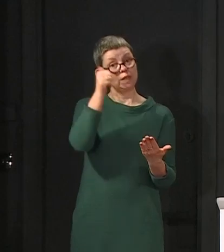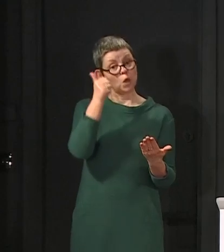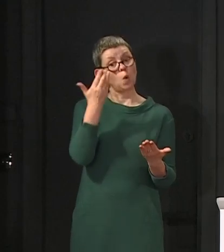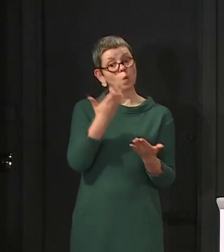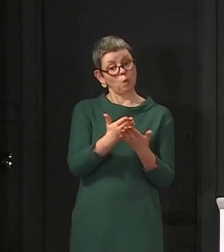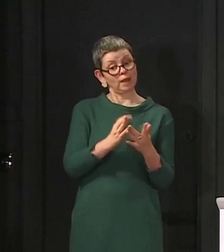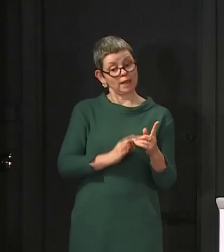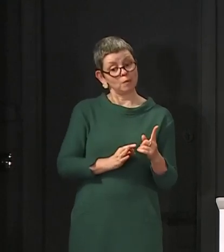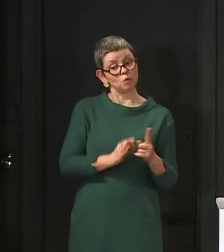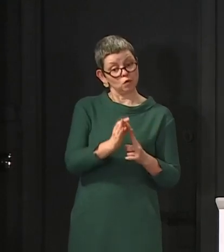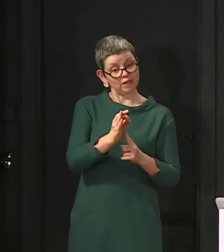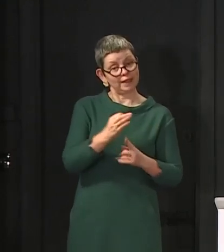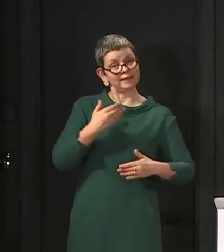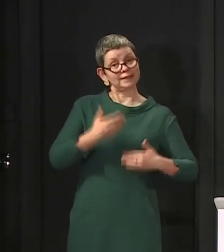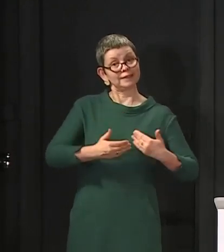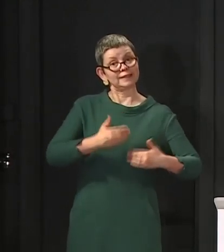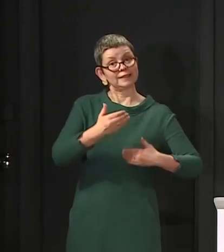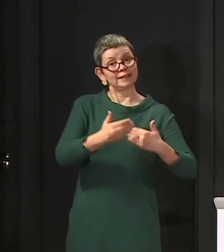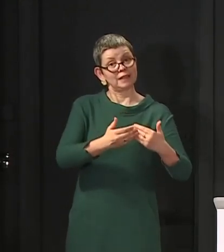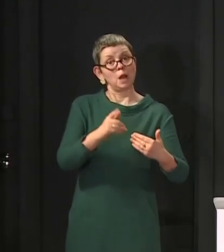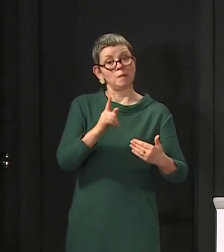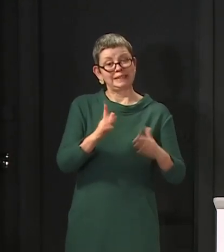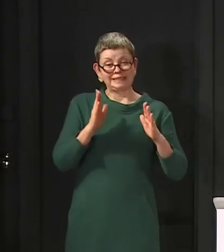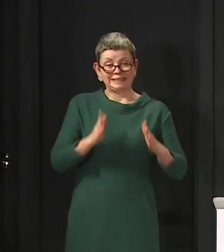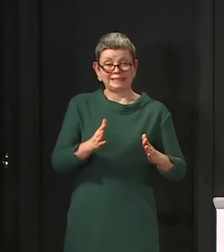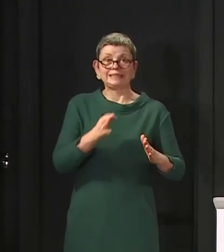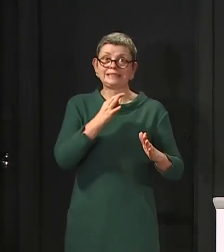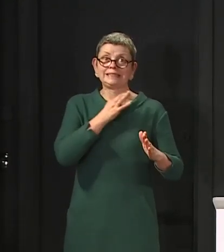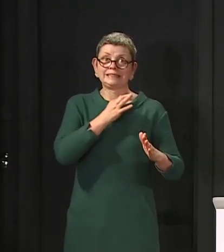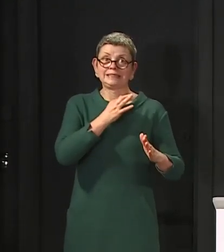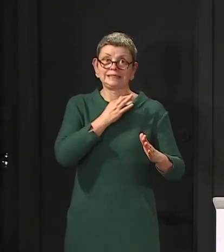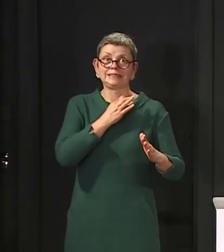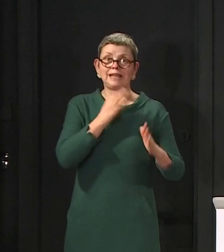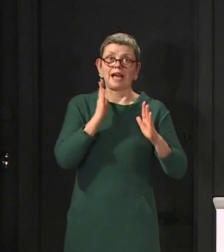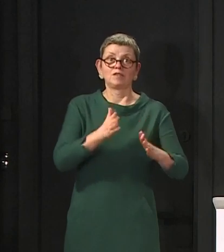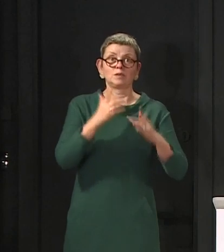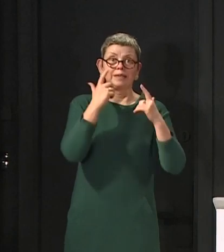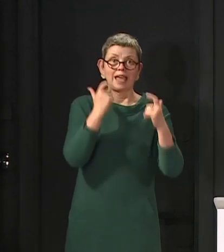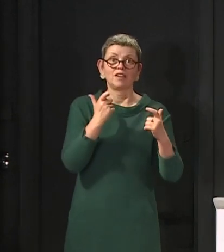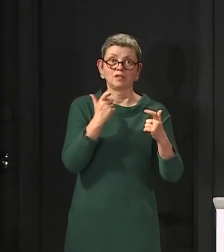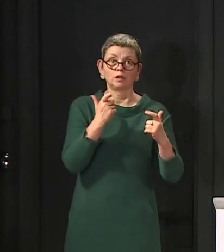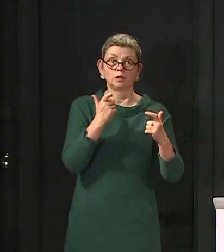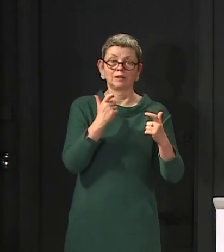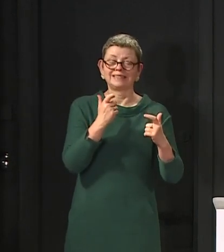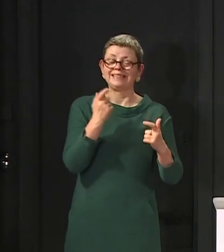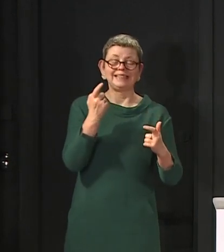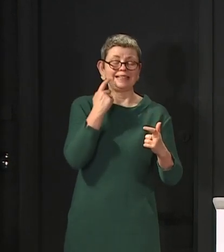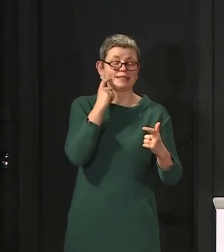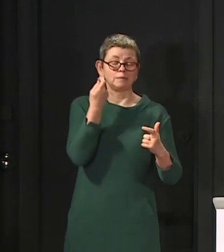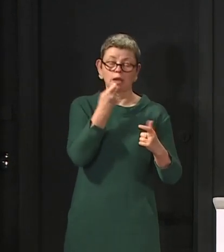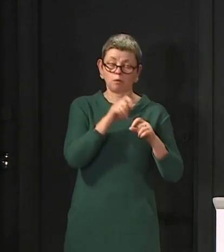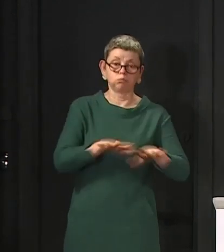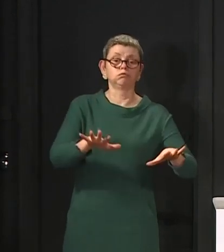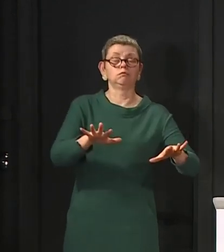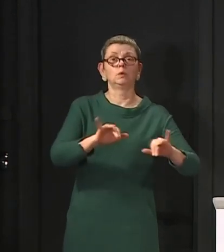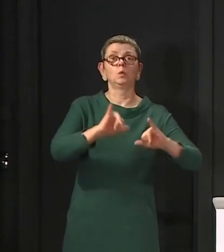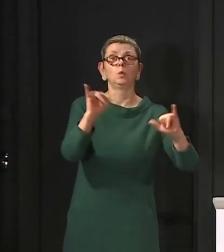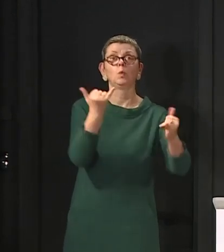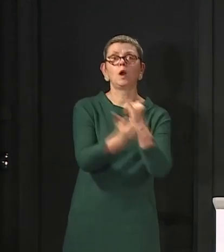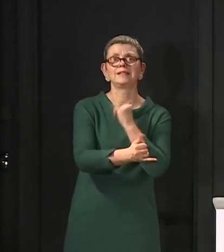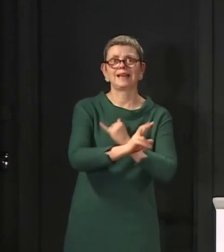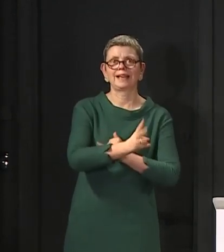is real and significant, but very fragile, and that it would not take much right now to send the virus out of control again. I hope you agree with